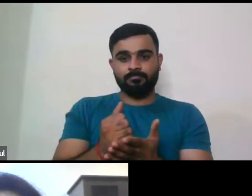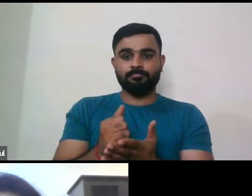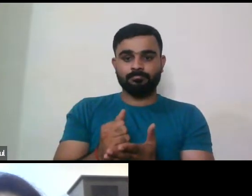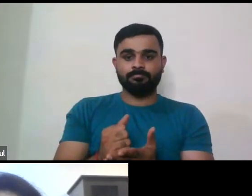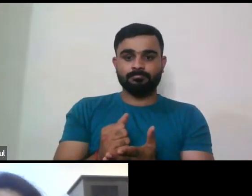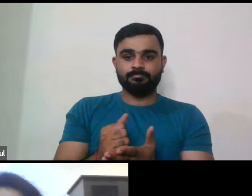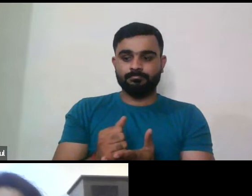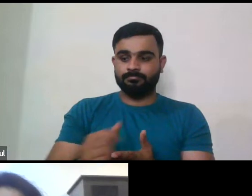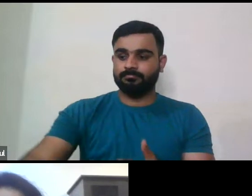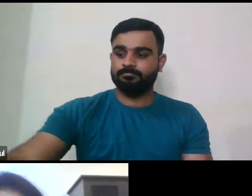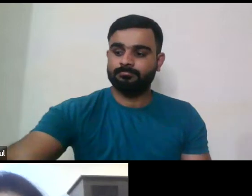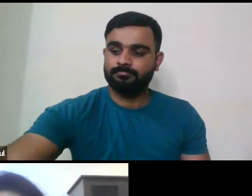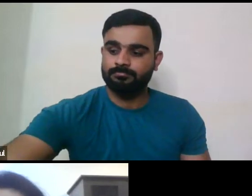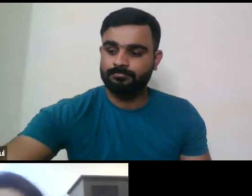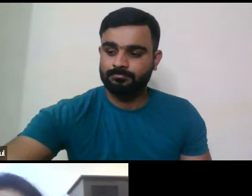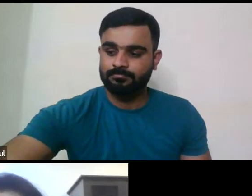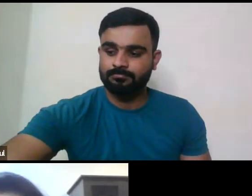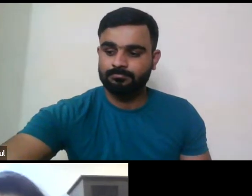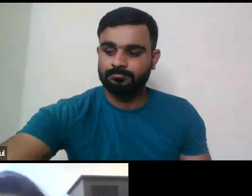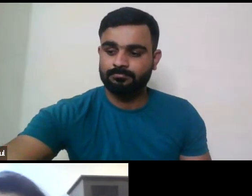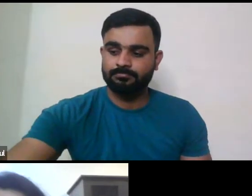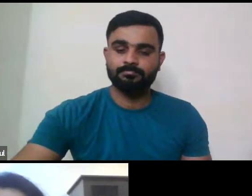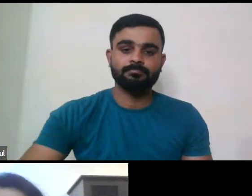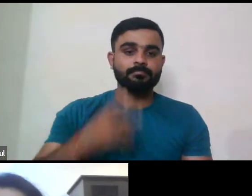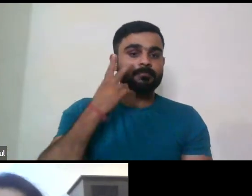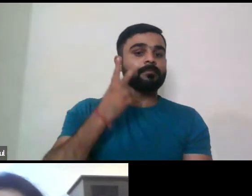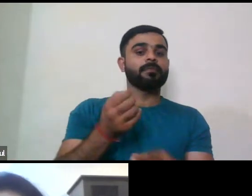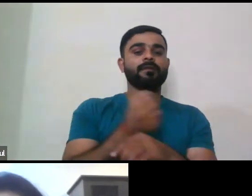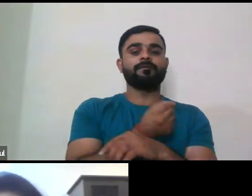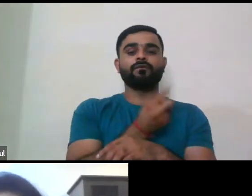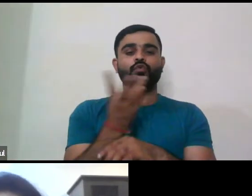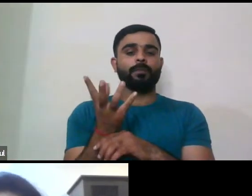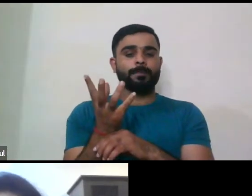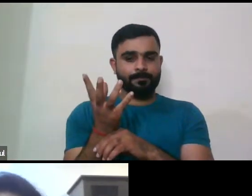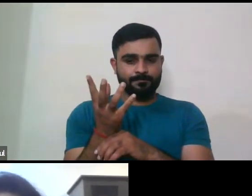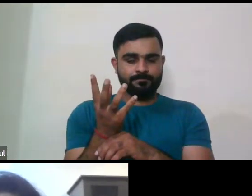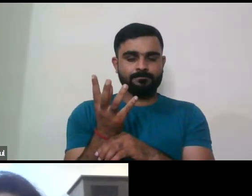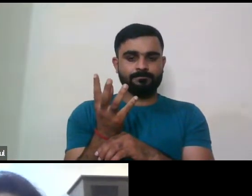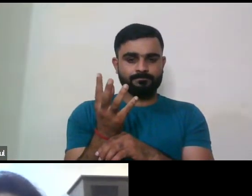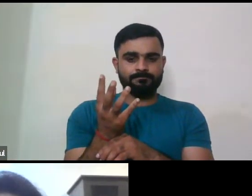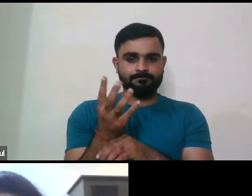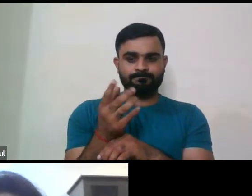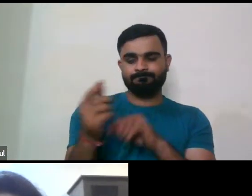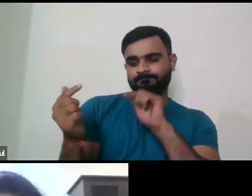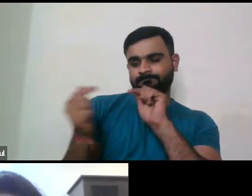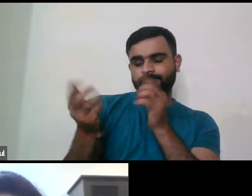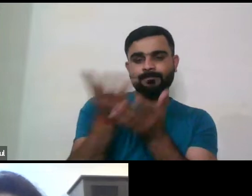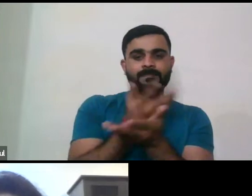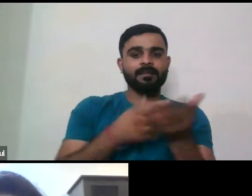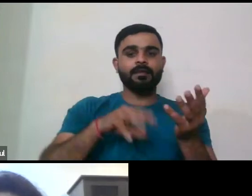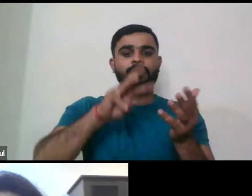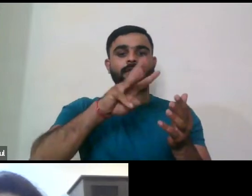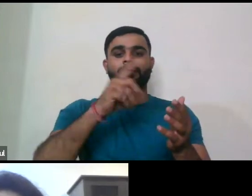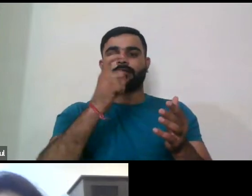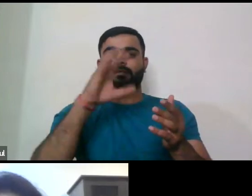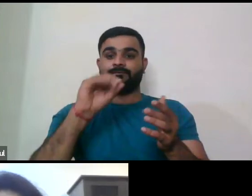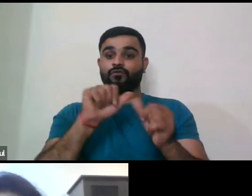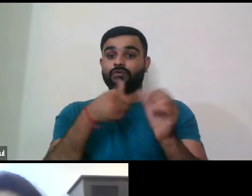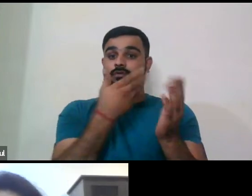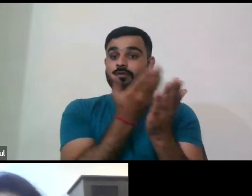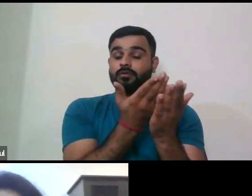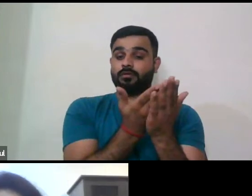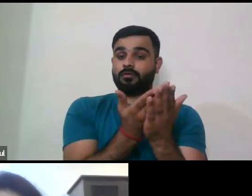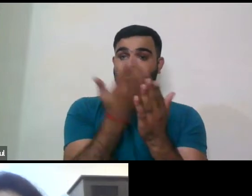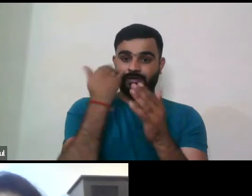politically sensitive cases. And we've hmm, seen, again, the arguments on Article 370, the abrogation of 370